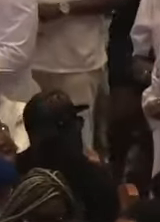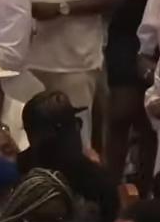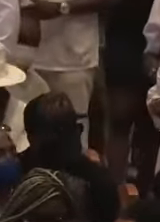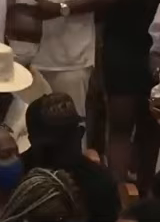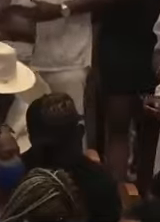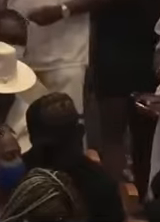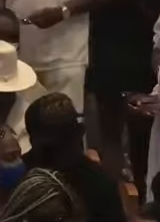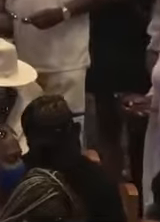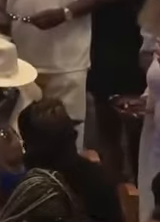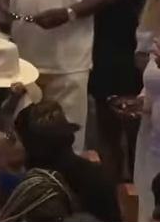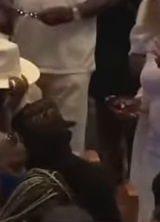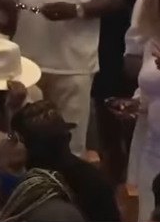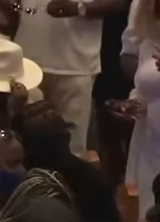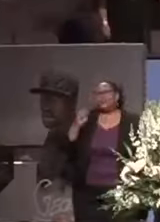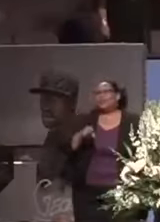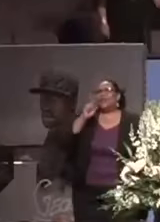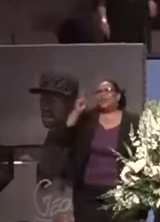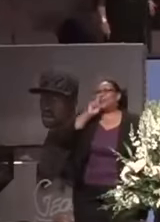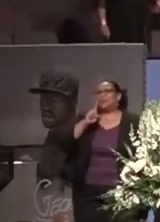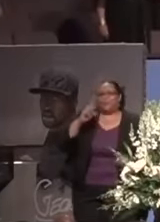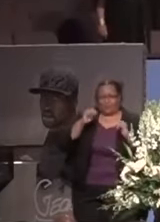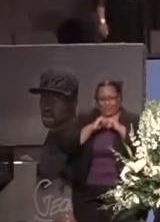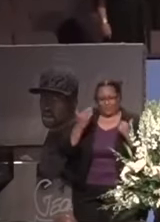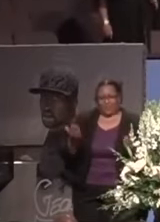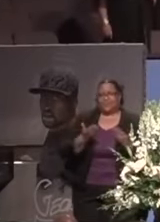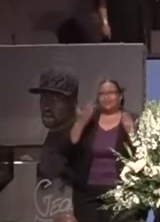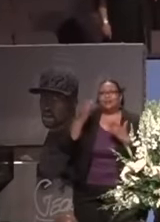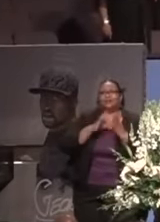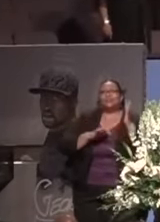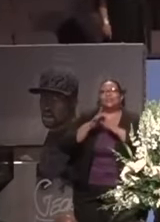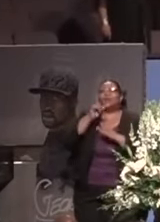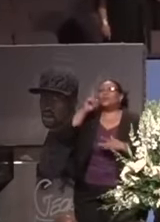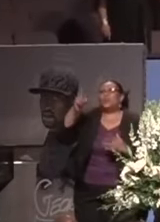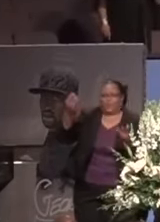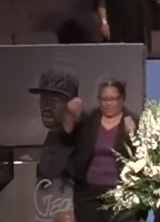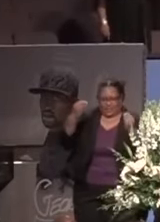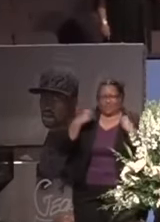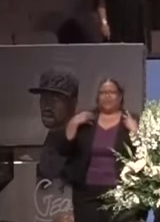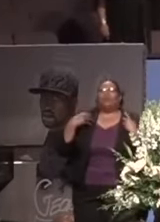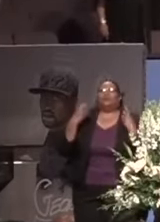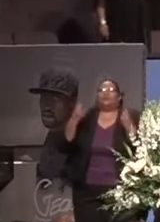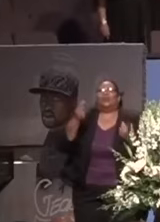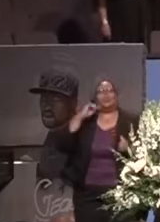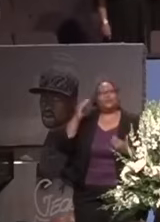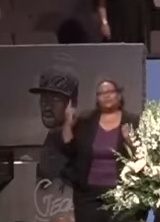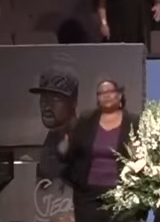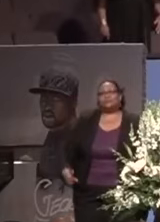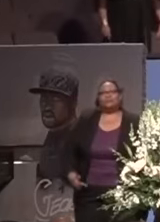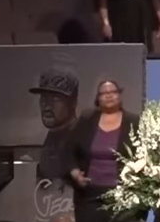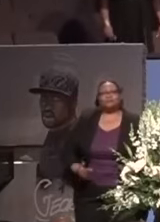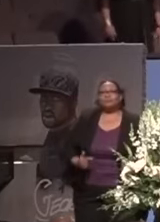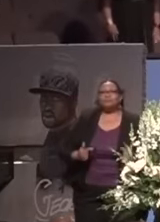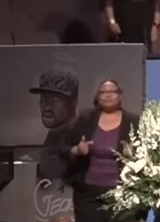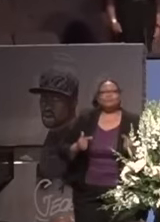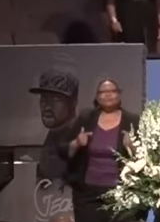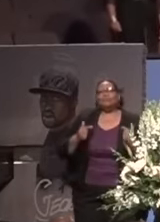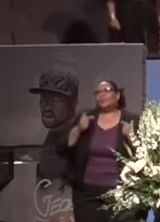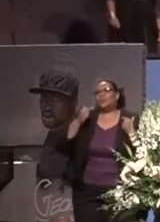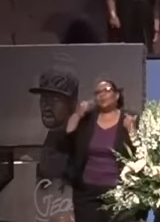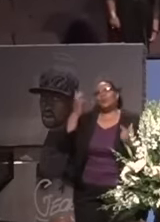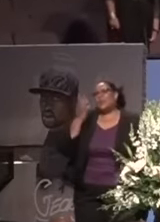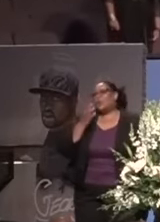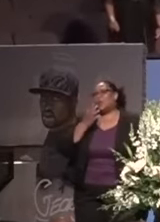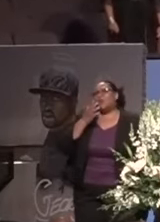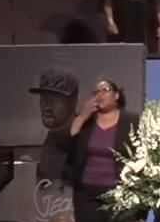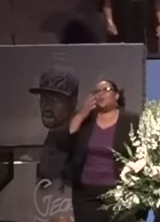Yeah. You are the strength of my life. the strength of my life. Oh,